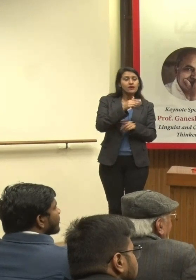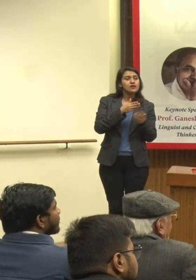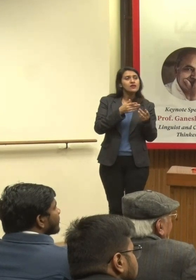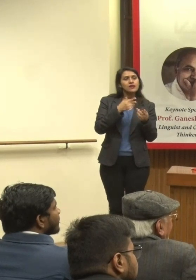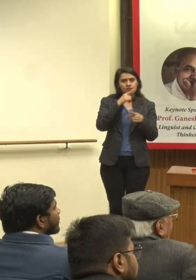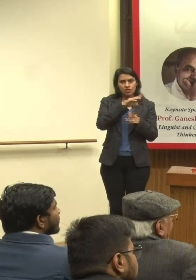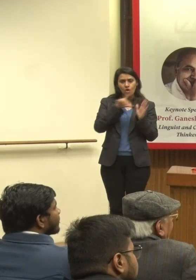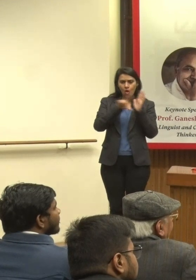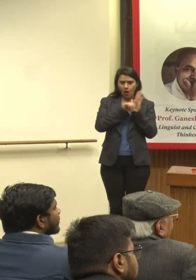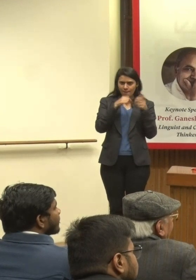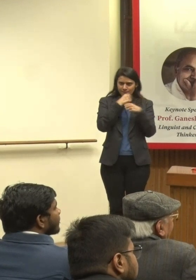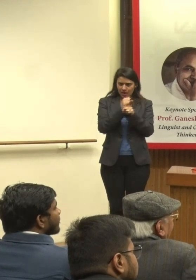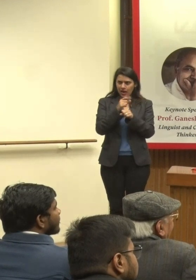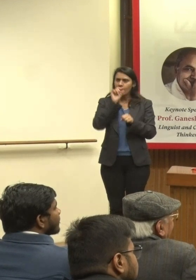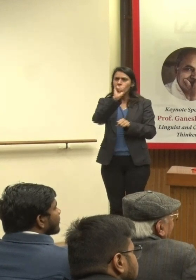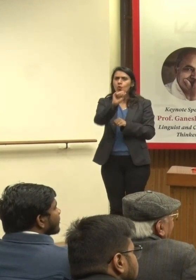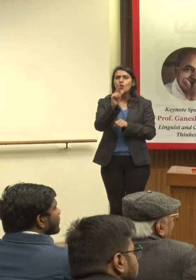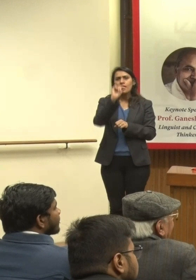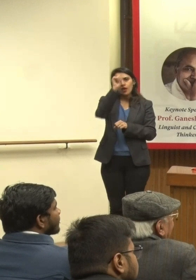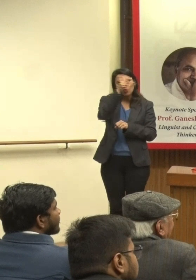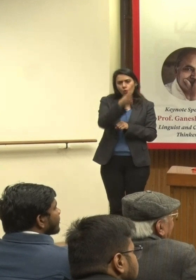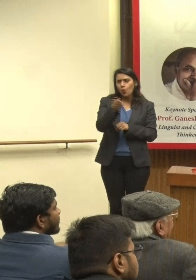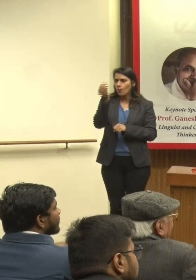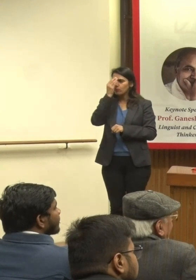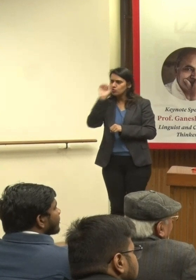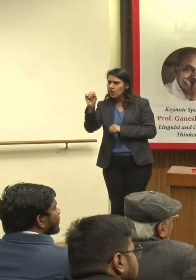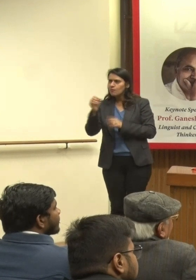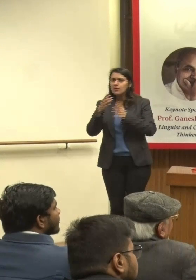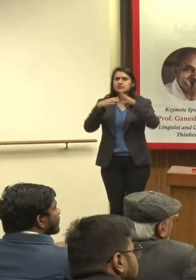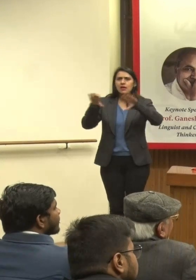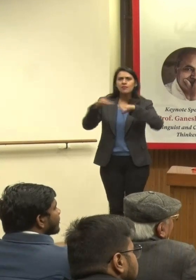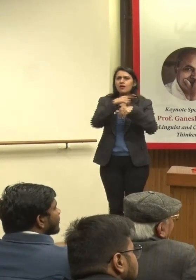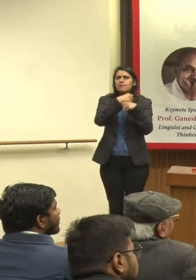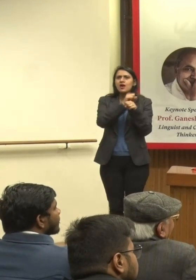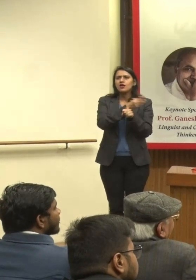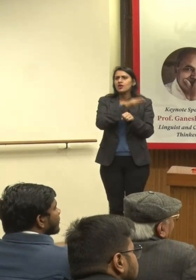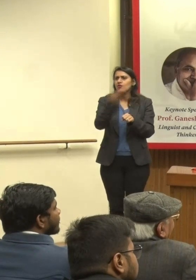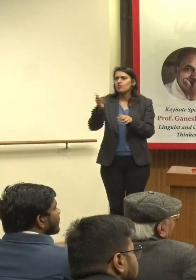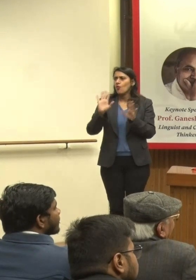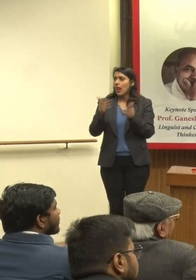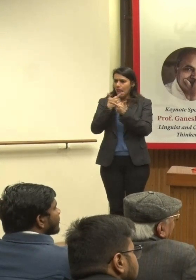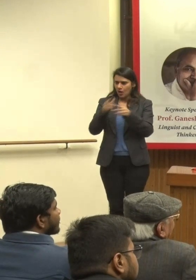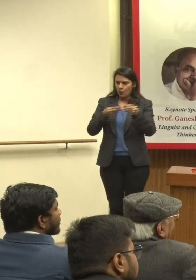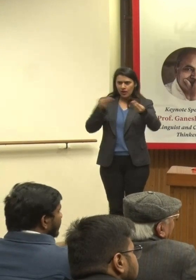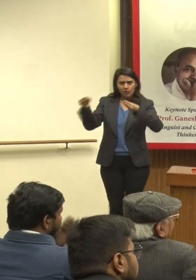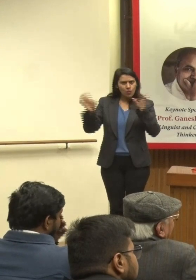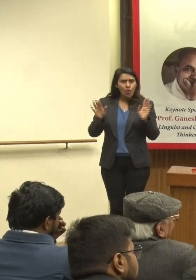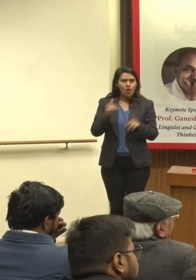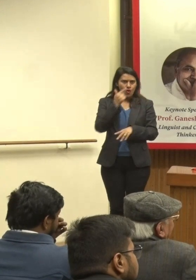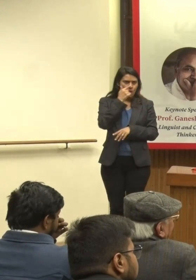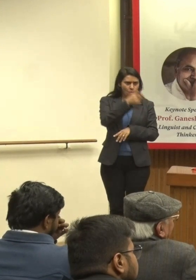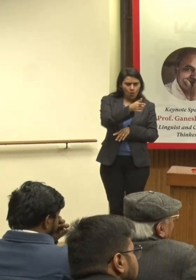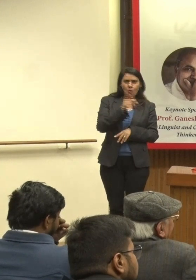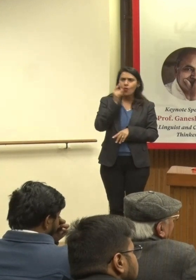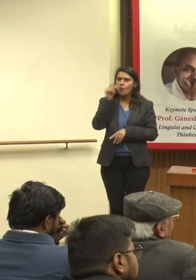law, nor were languages created by law, nor were the sects created by